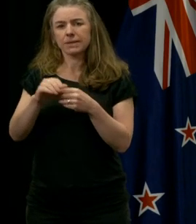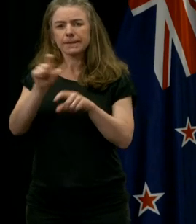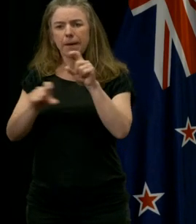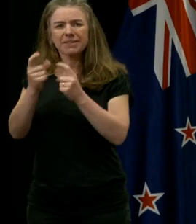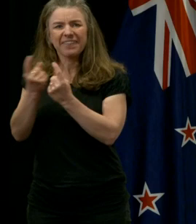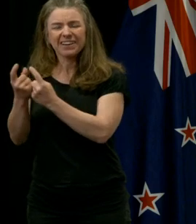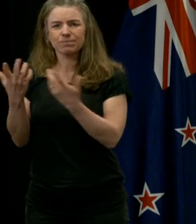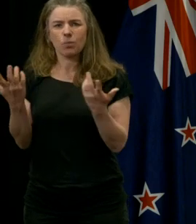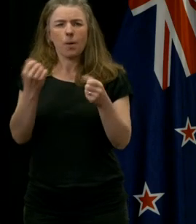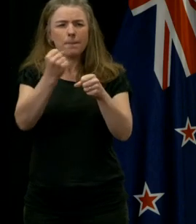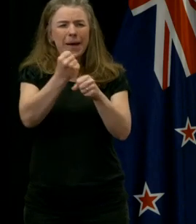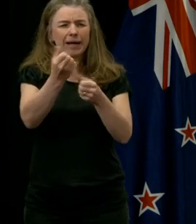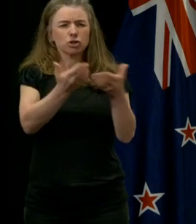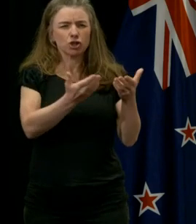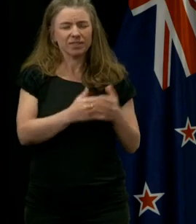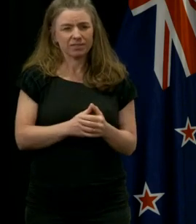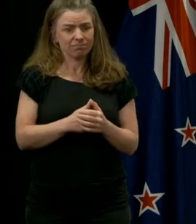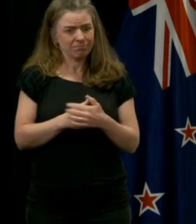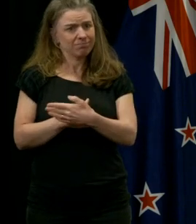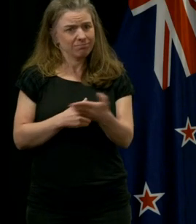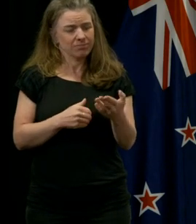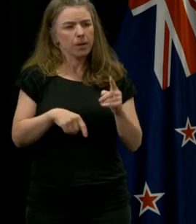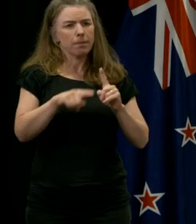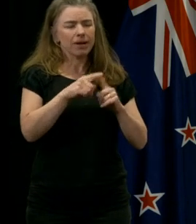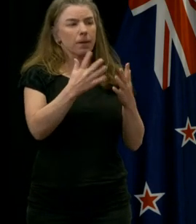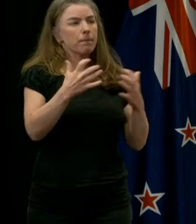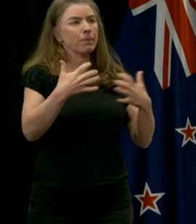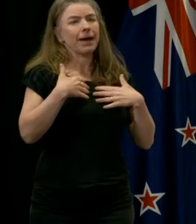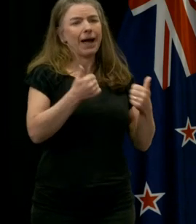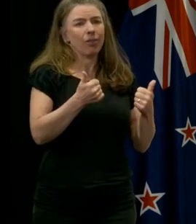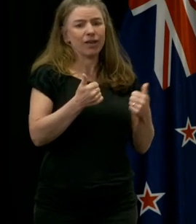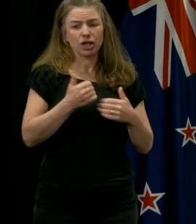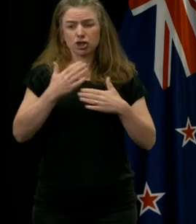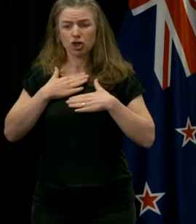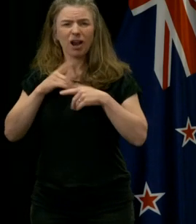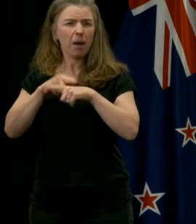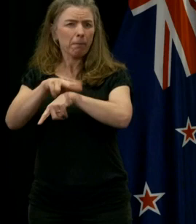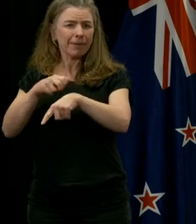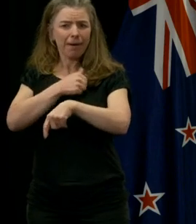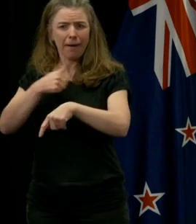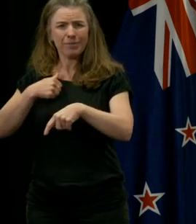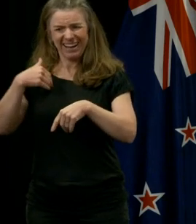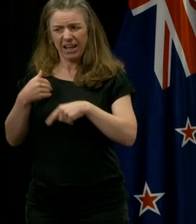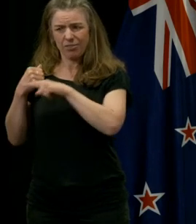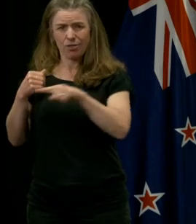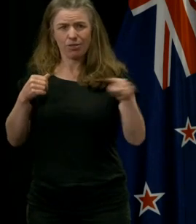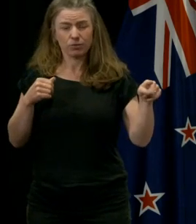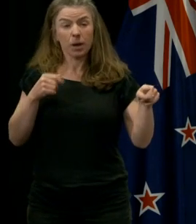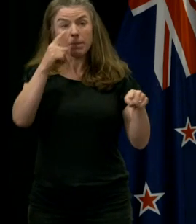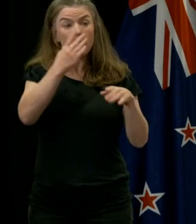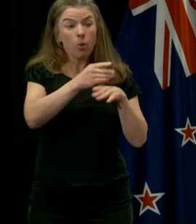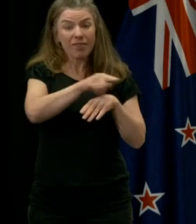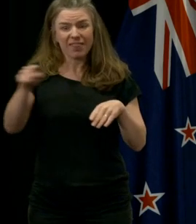basic banking services. And we must maintain public health and security. If you're not doing those things, we are asking you to